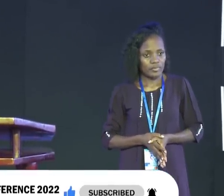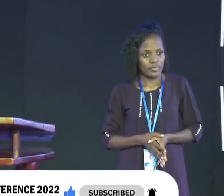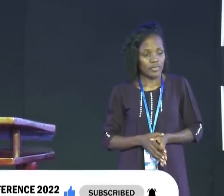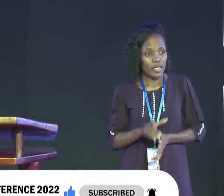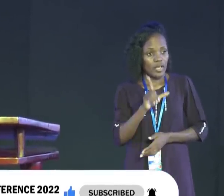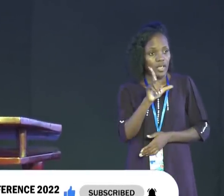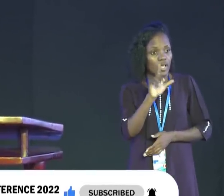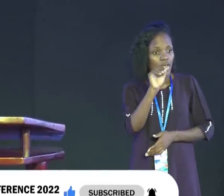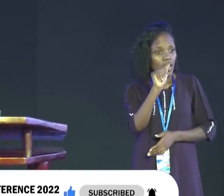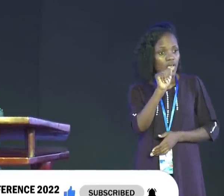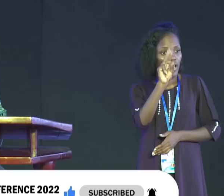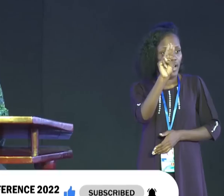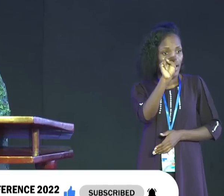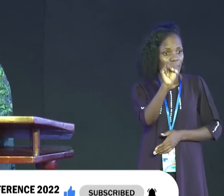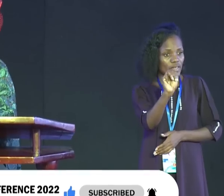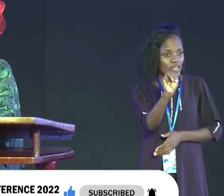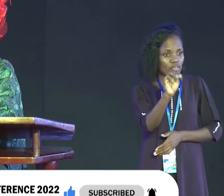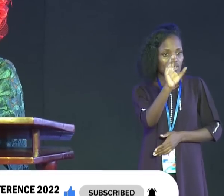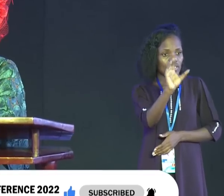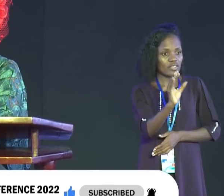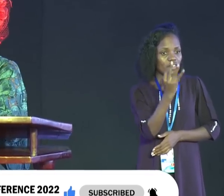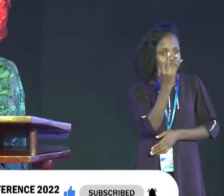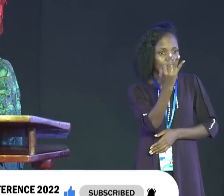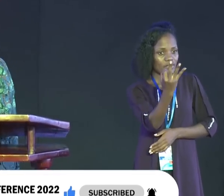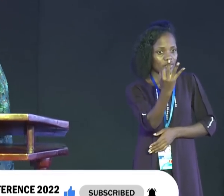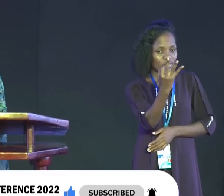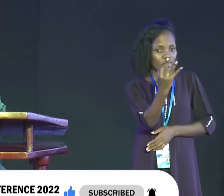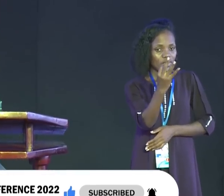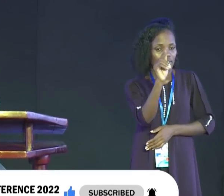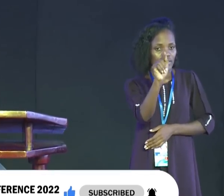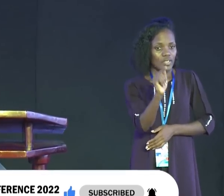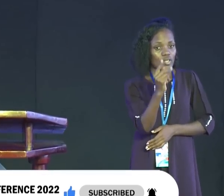Lamentations chapter 3 verses 22 to 26.